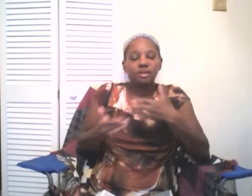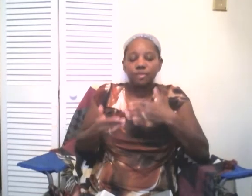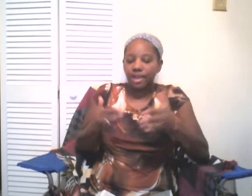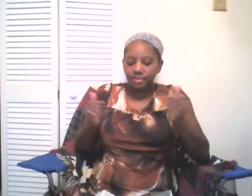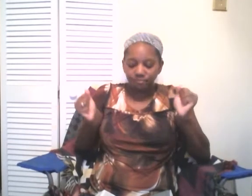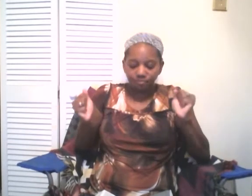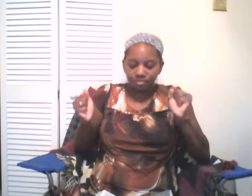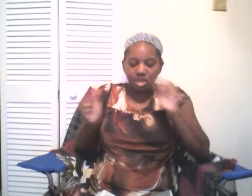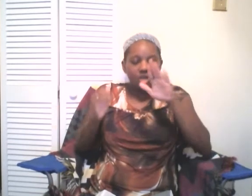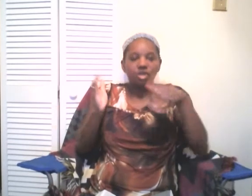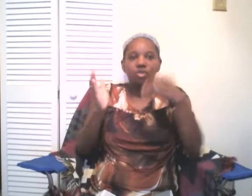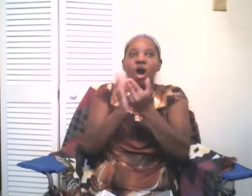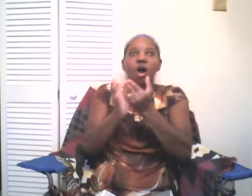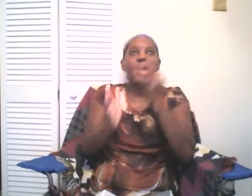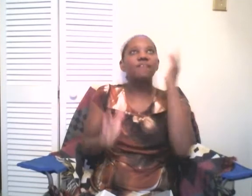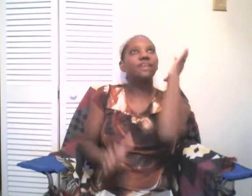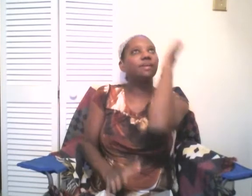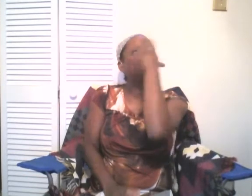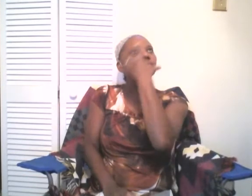Anyway, you all have a